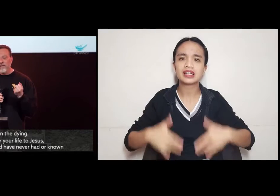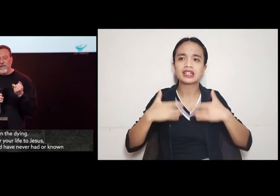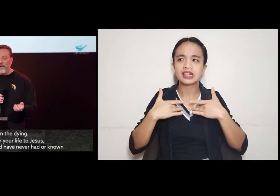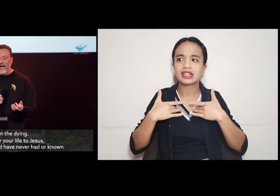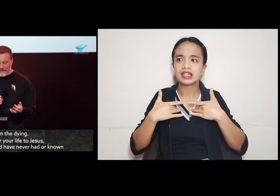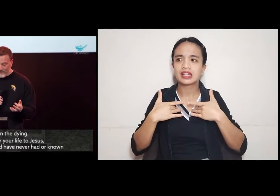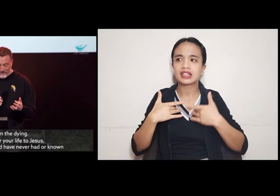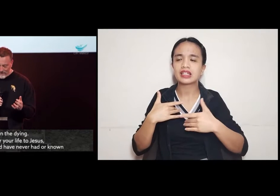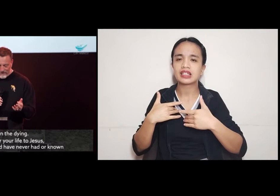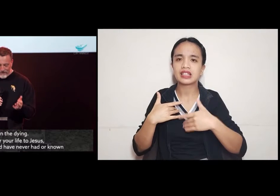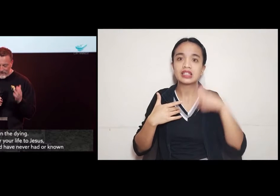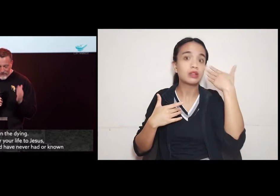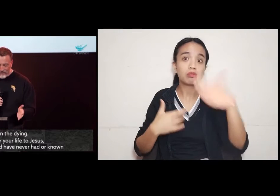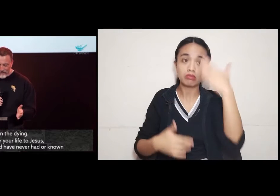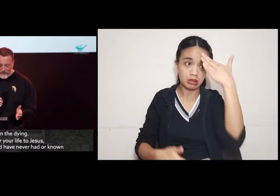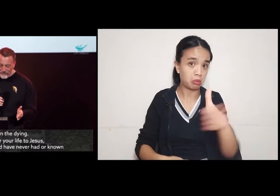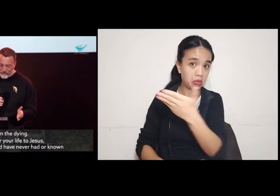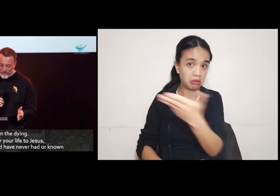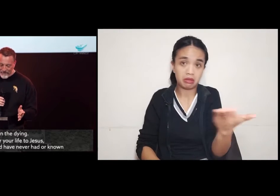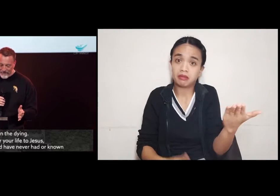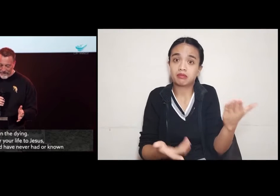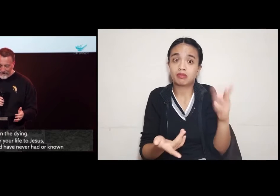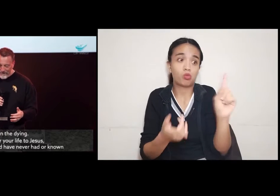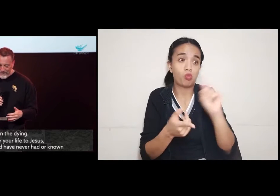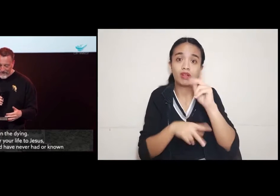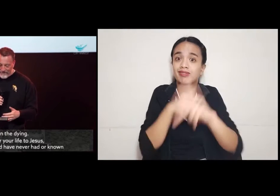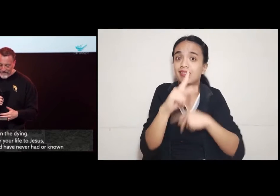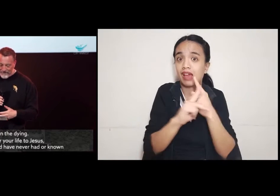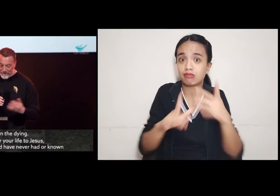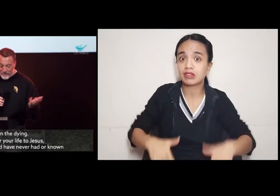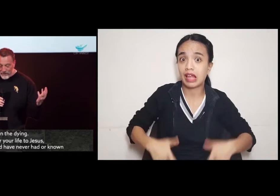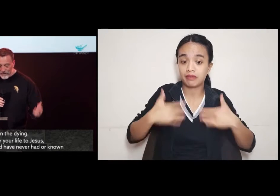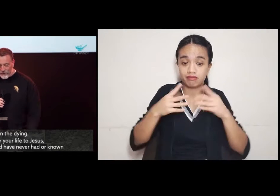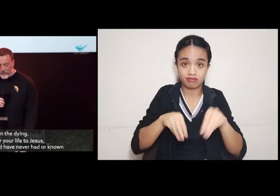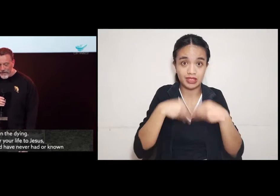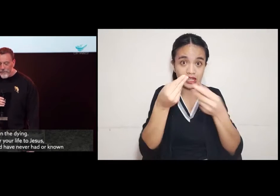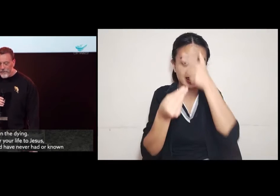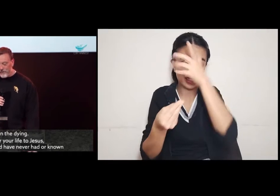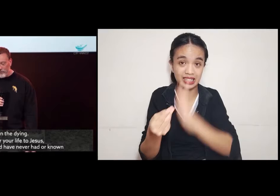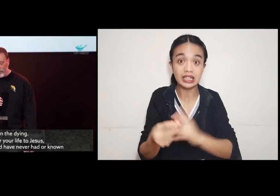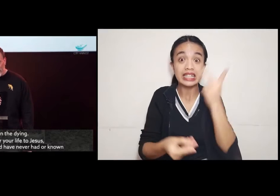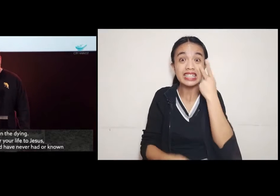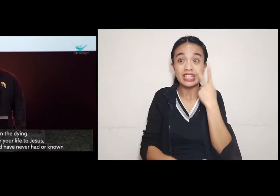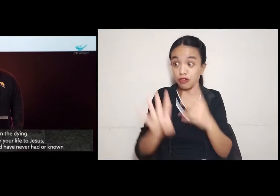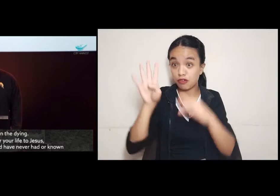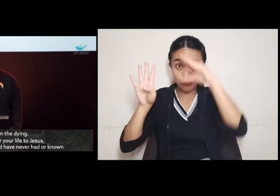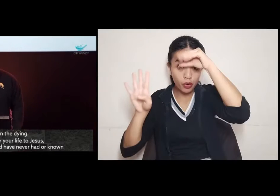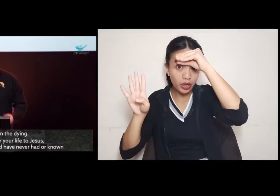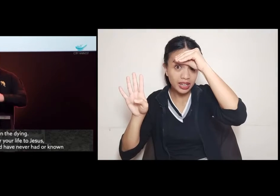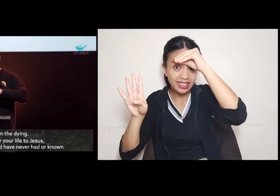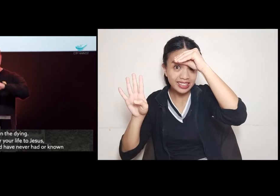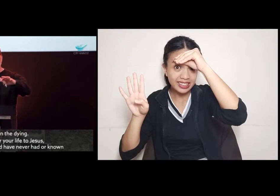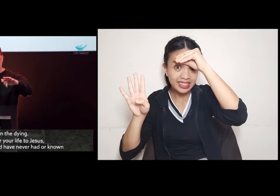life you could have never had, you could have never known. And so these four lepers were now the recipients